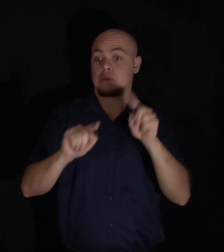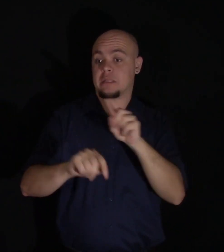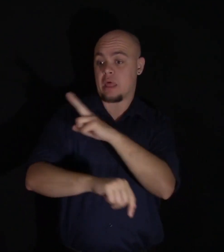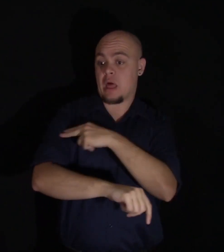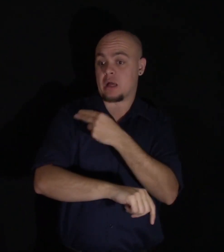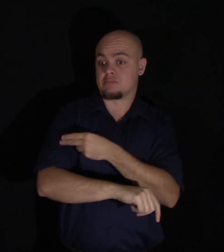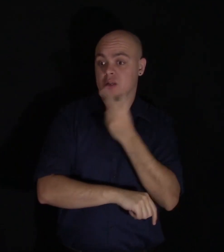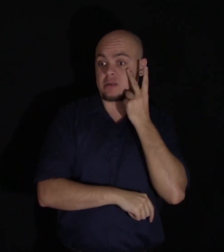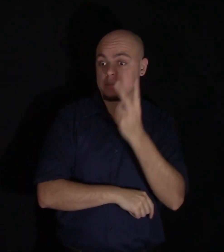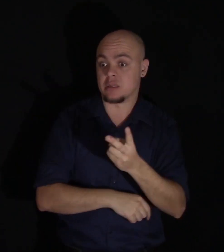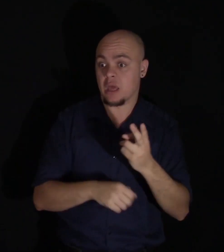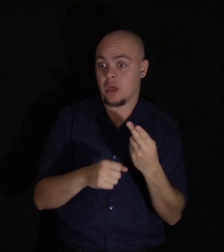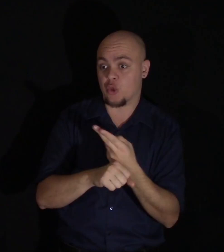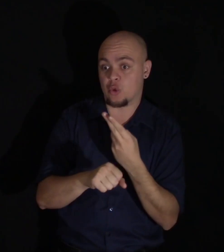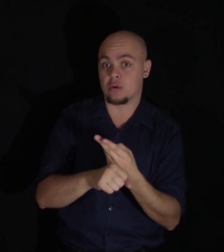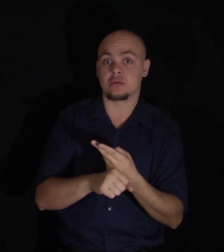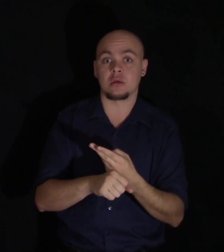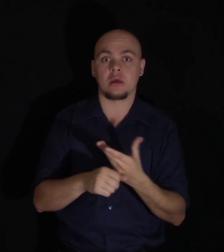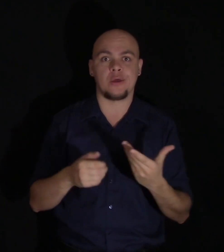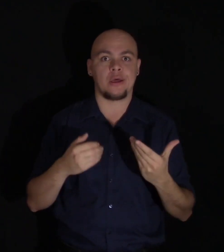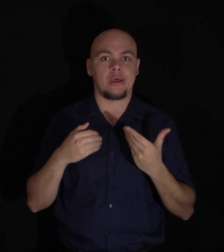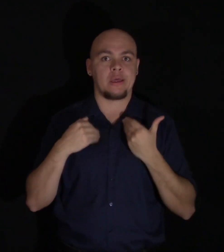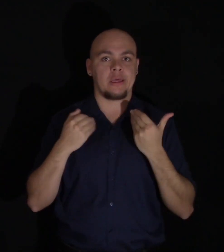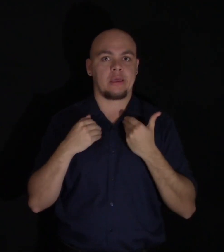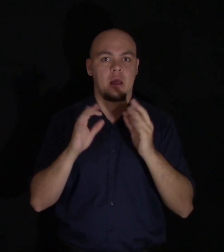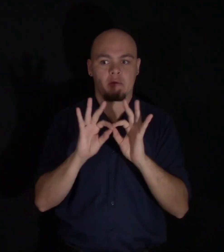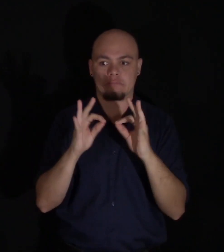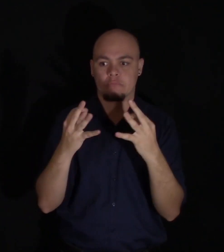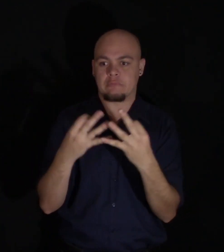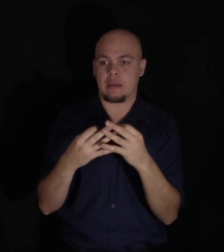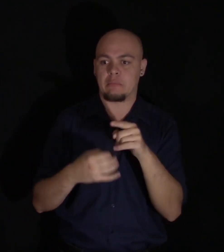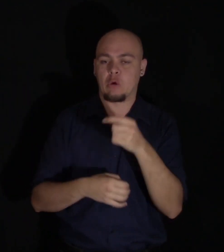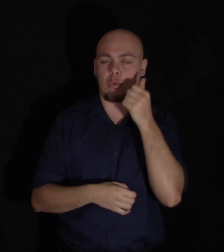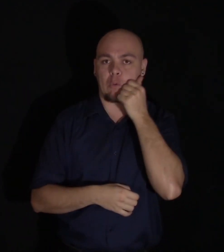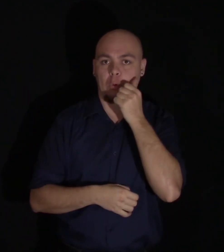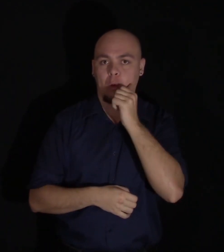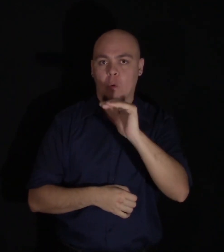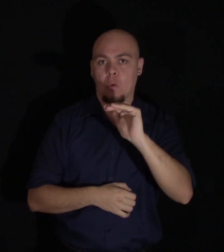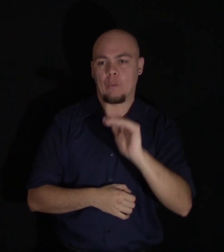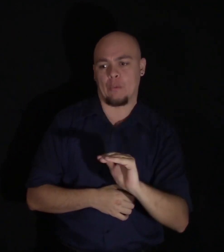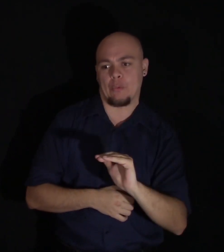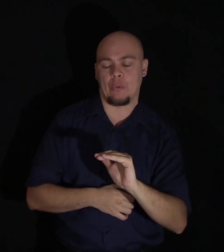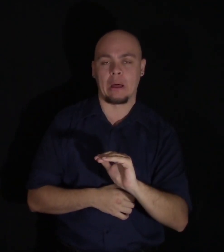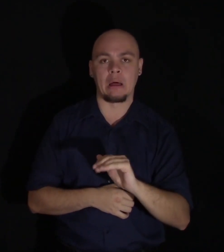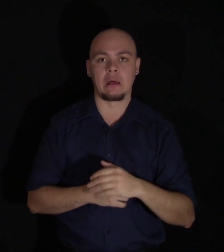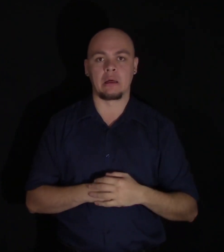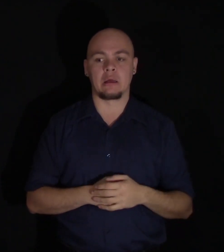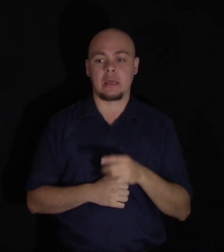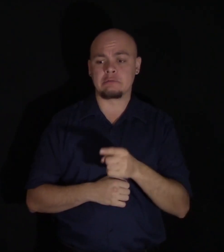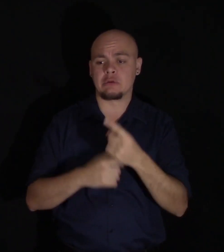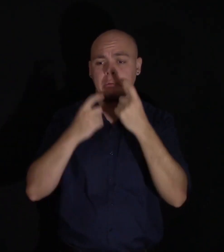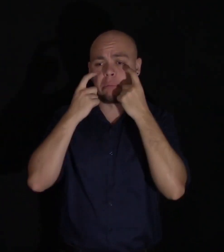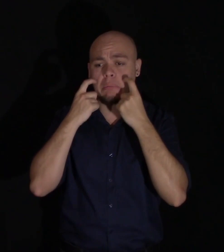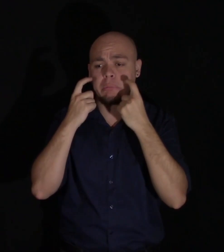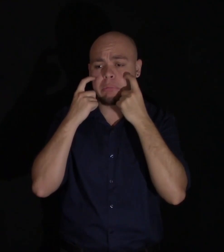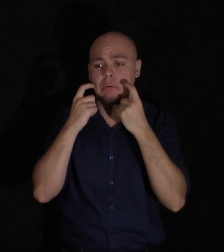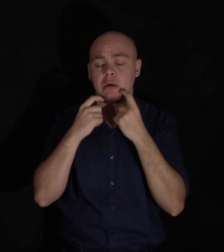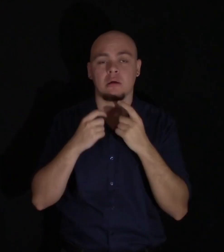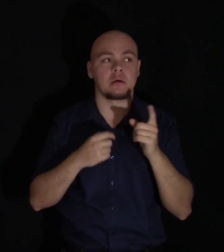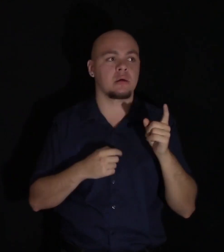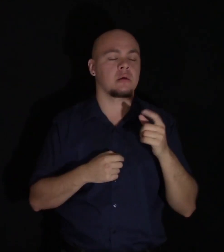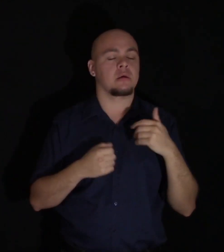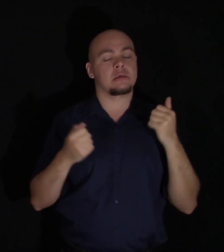in use when he saw a young family and his little girl. And that little girl was crying and was